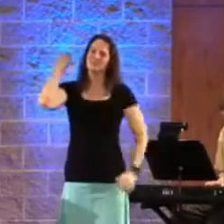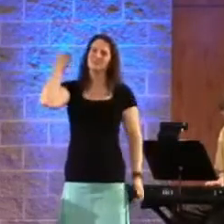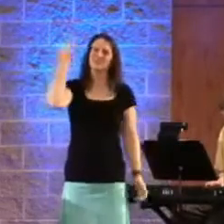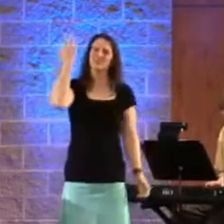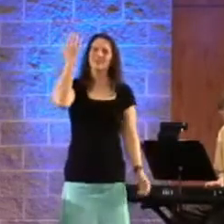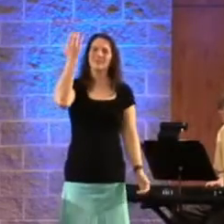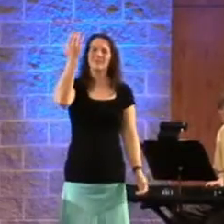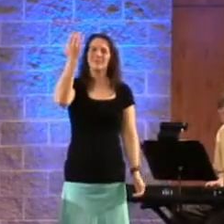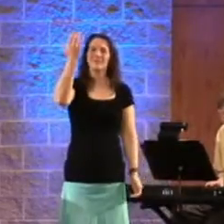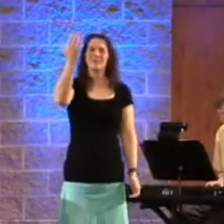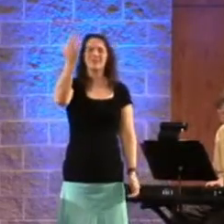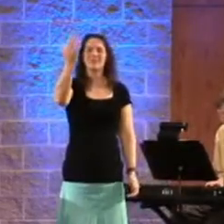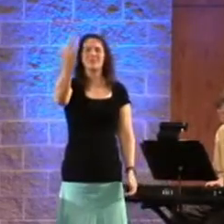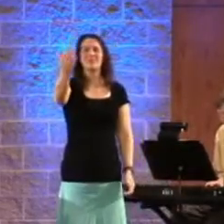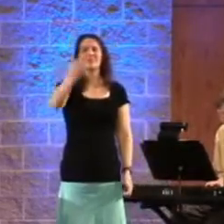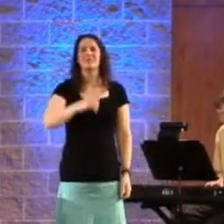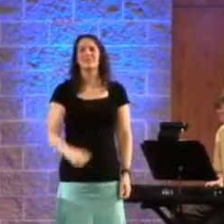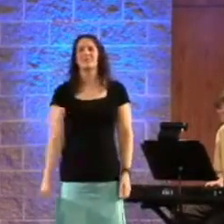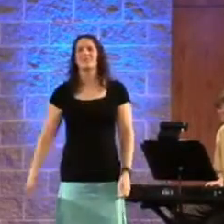forever